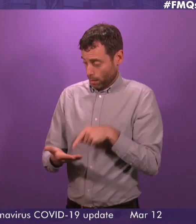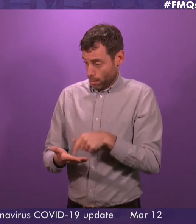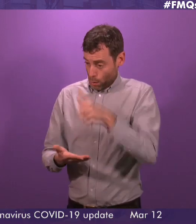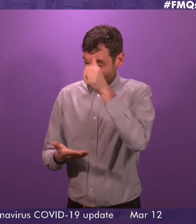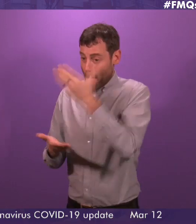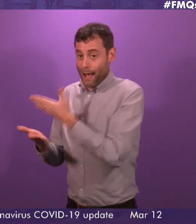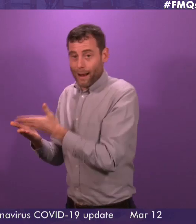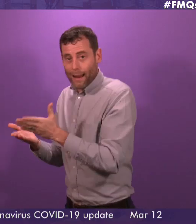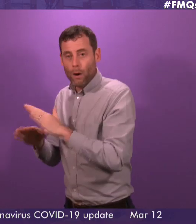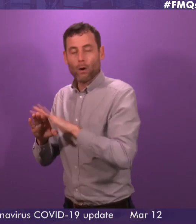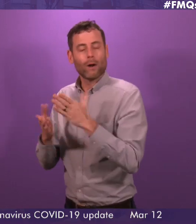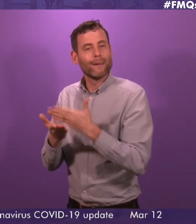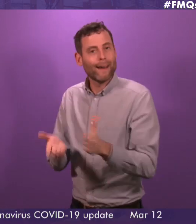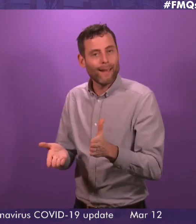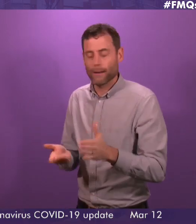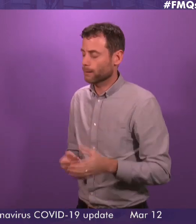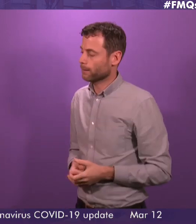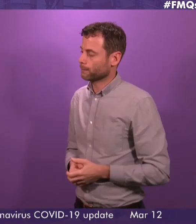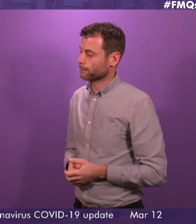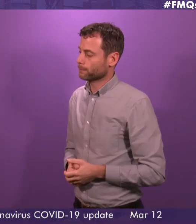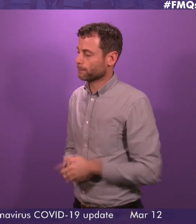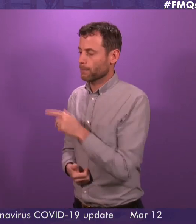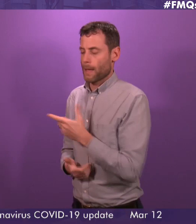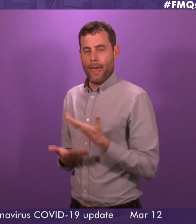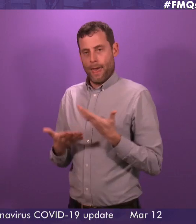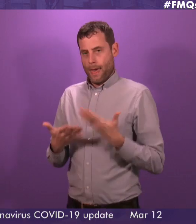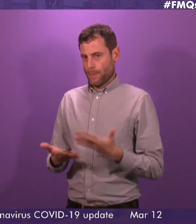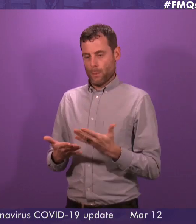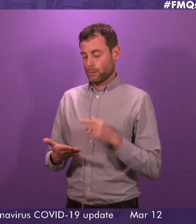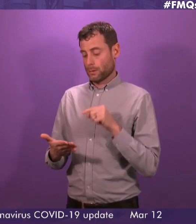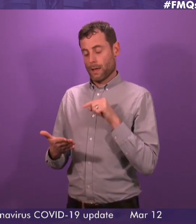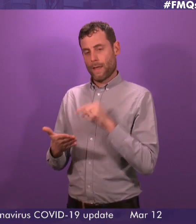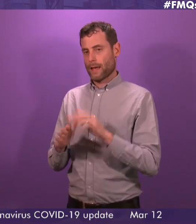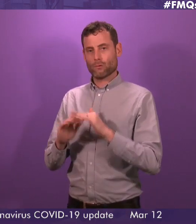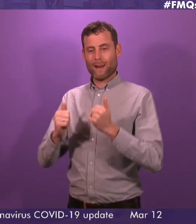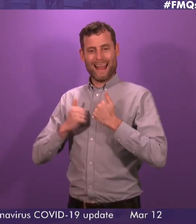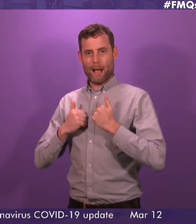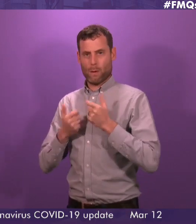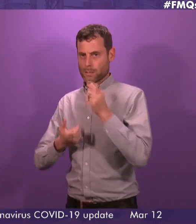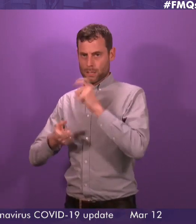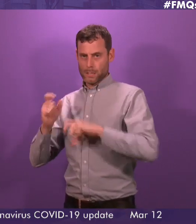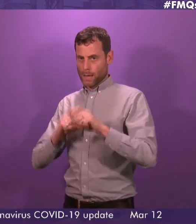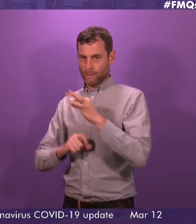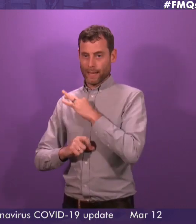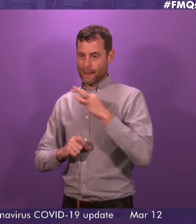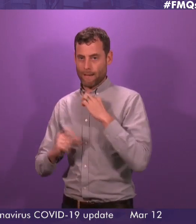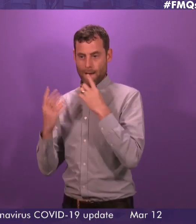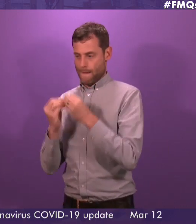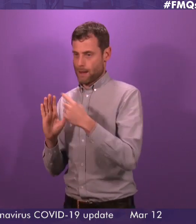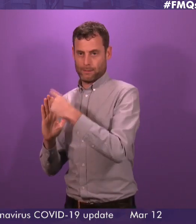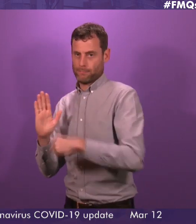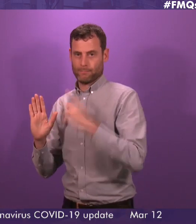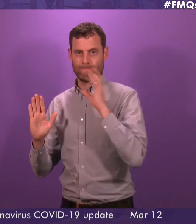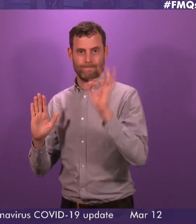Secretary. That is not currently the scientific or clinical advice to us, but I'm very happy